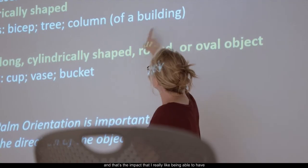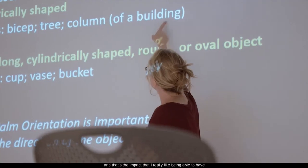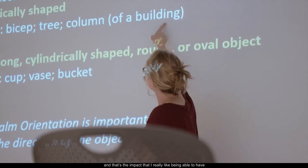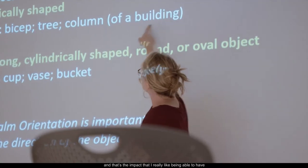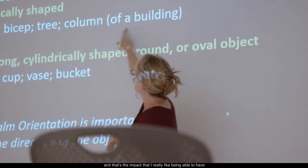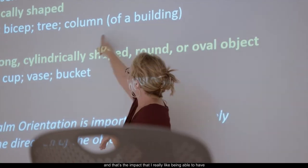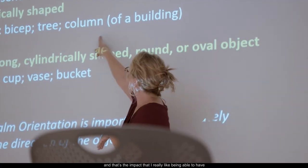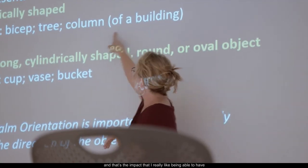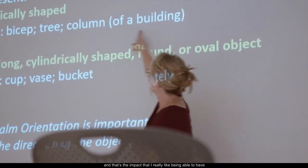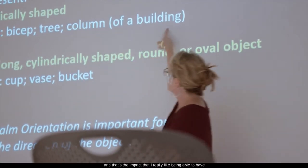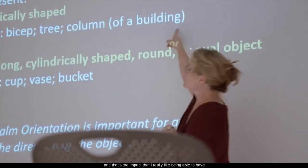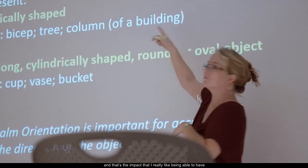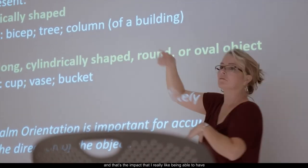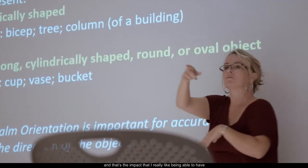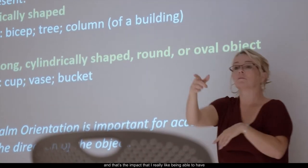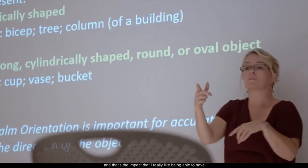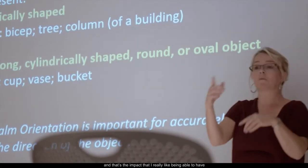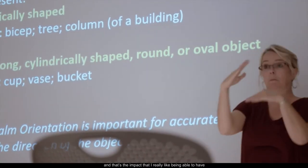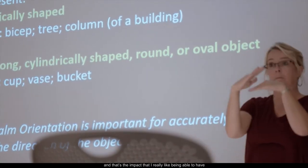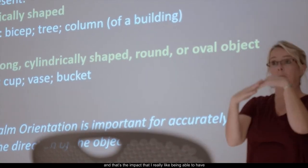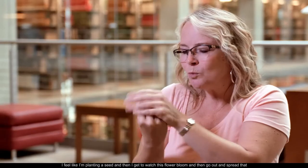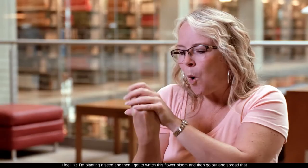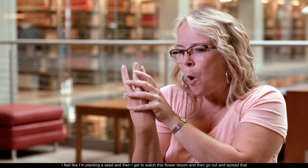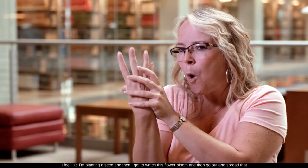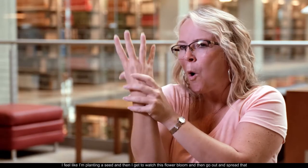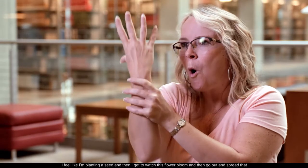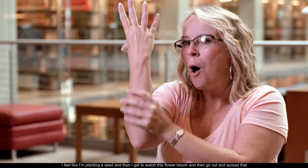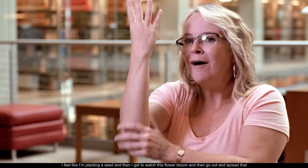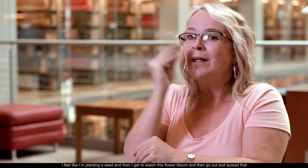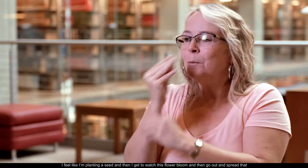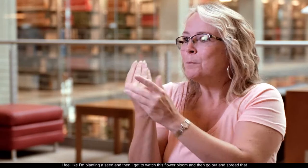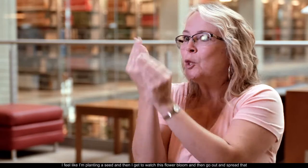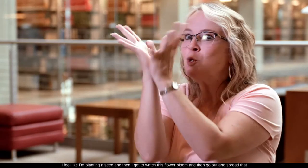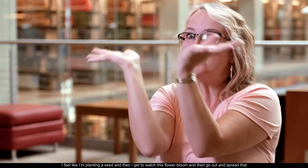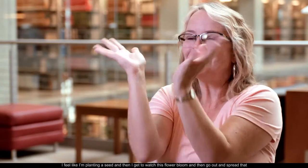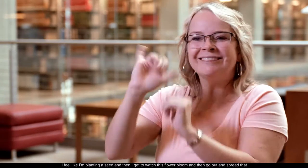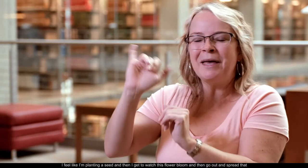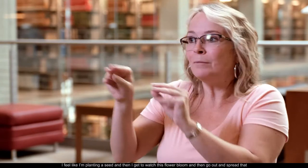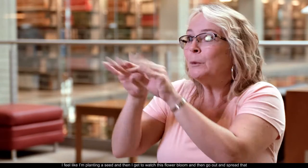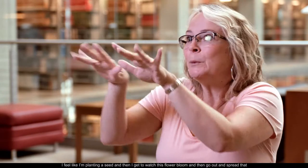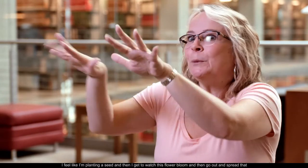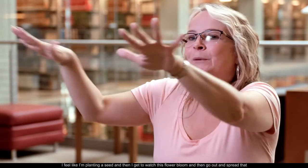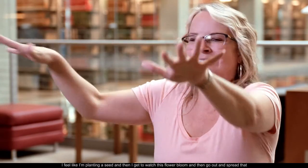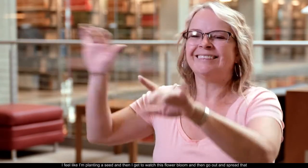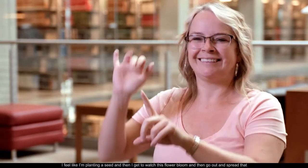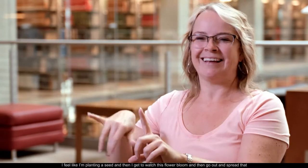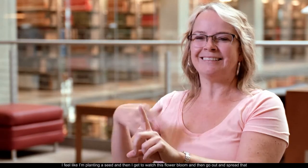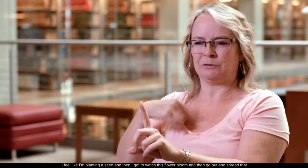that's the impact that I really like being able to have. I feel like I'm planting a seed and then I get to watch this flower bloom and then go out and spread